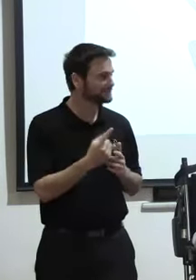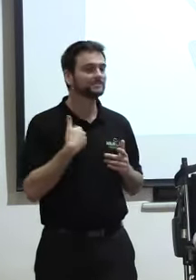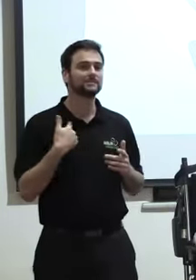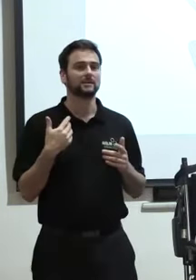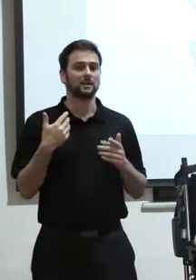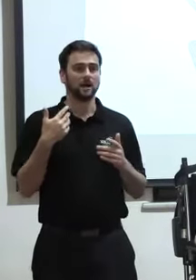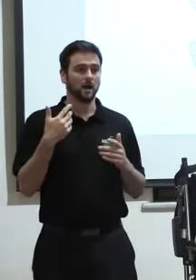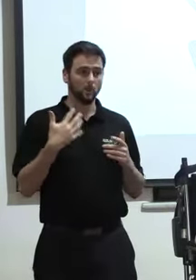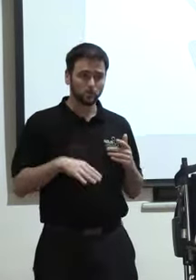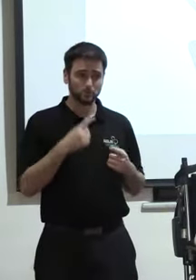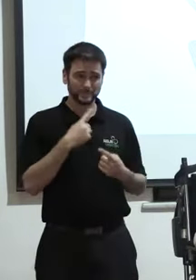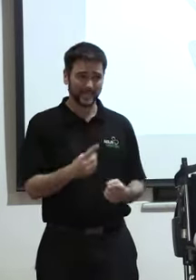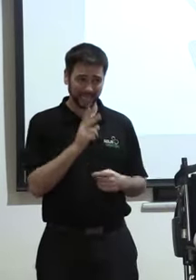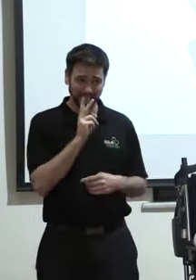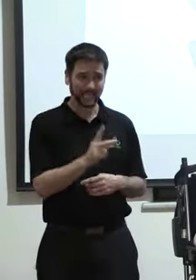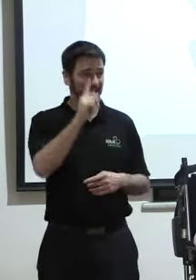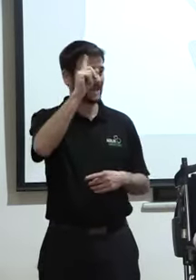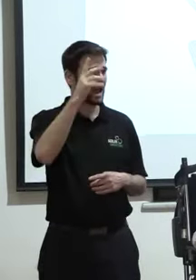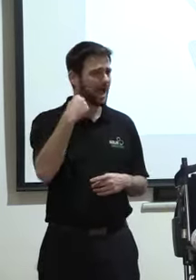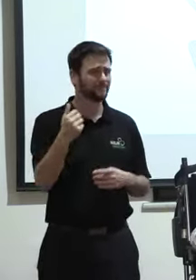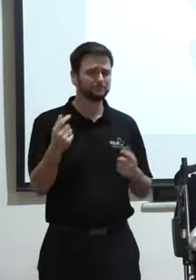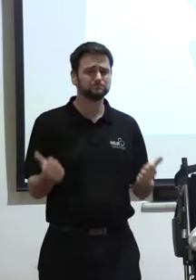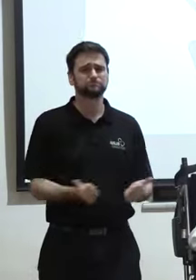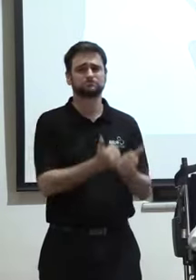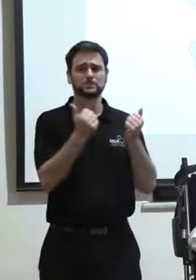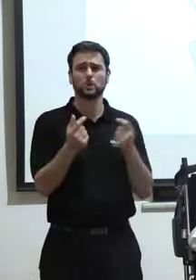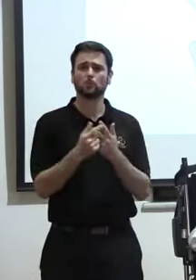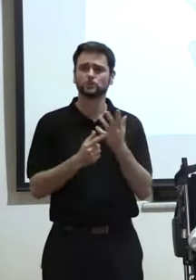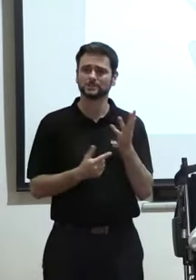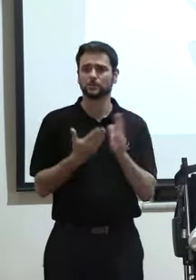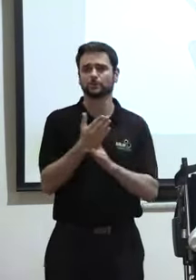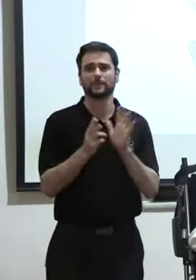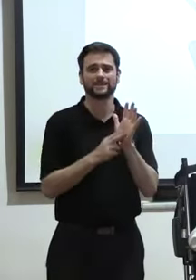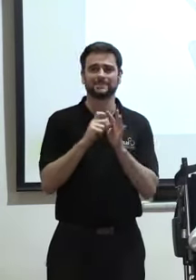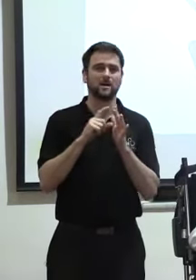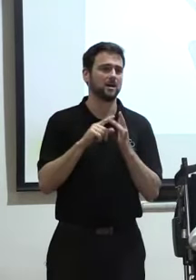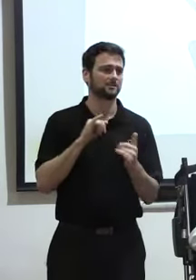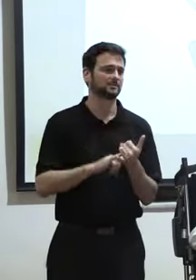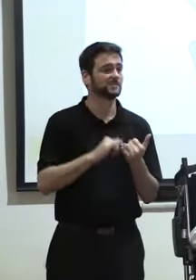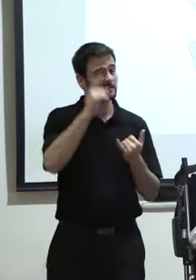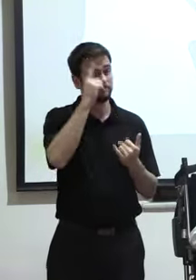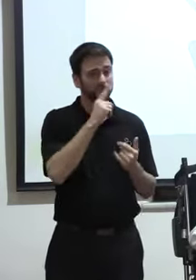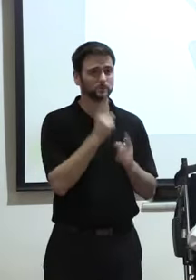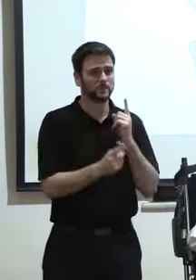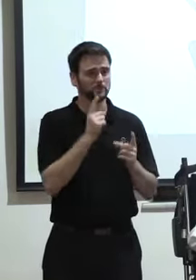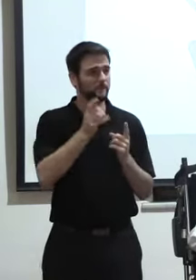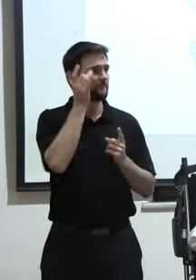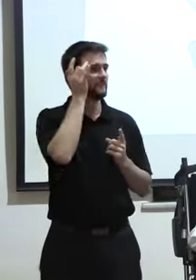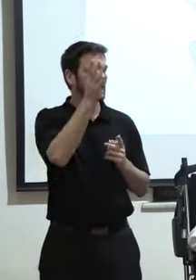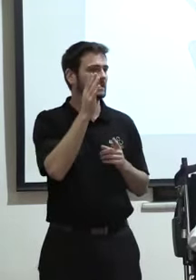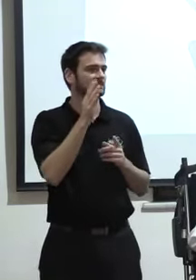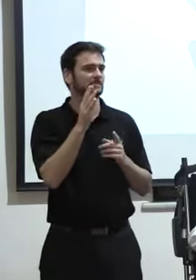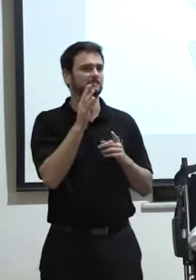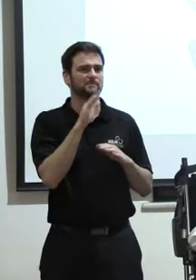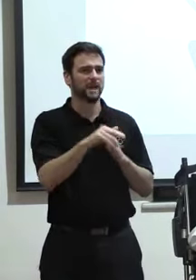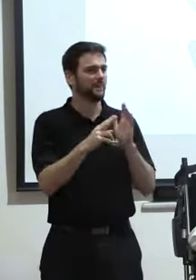there are so many more options now with the NDIS. And this is what people, forget. People spend all their time working